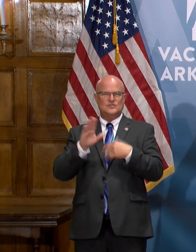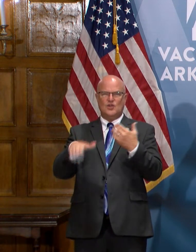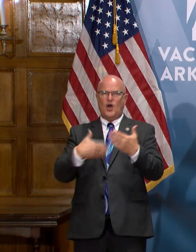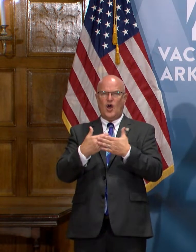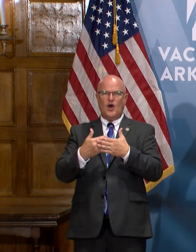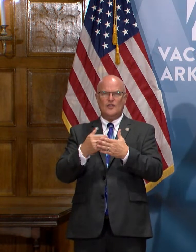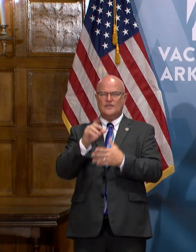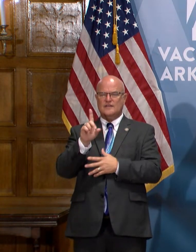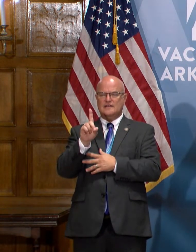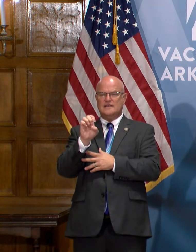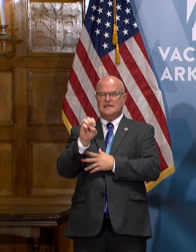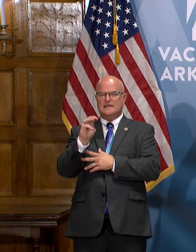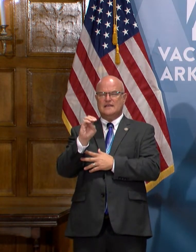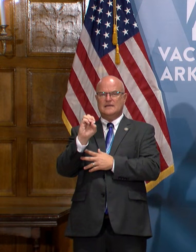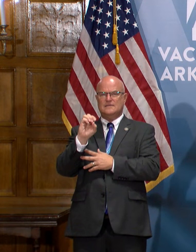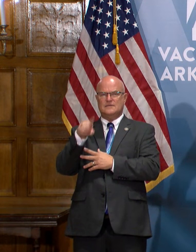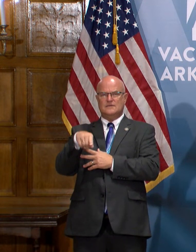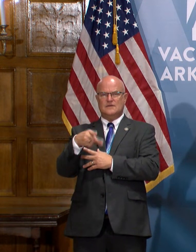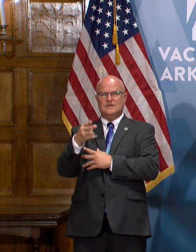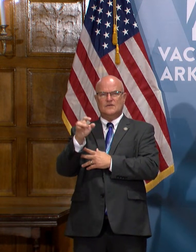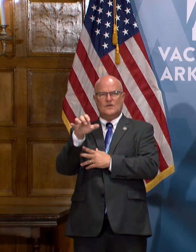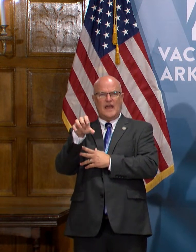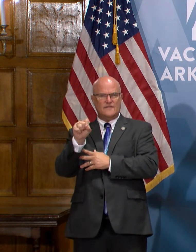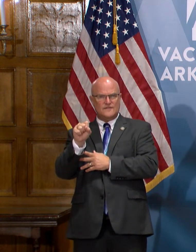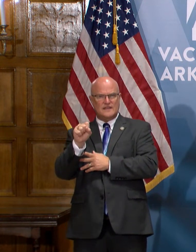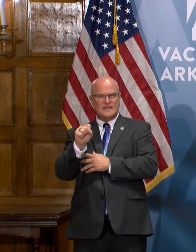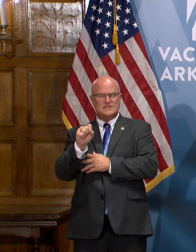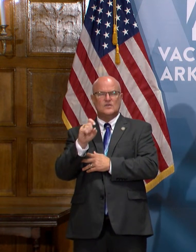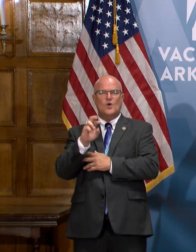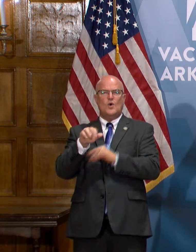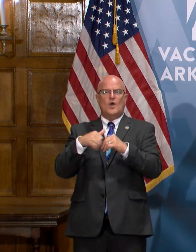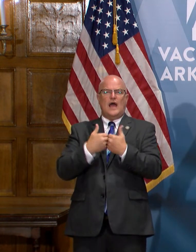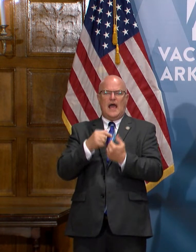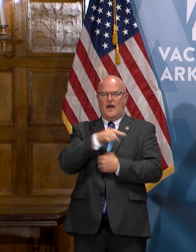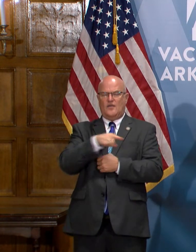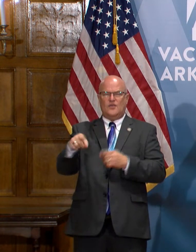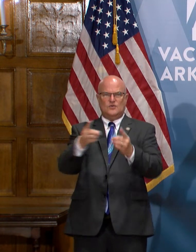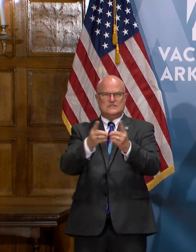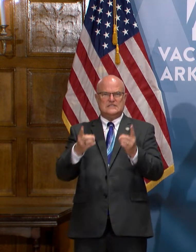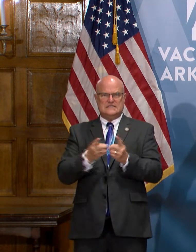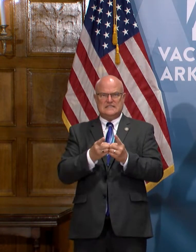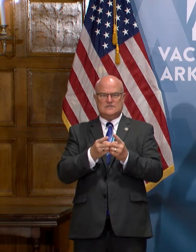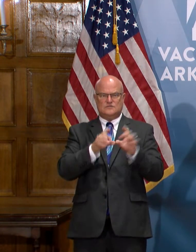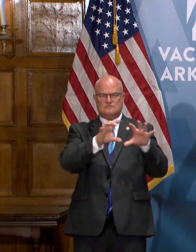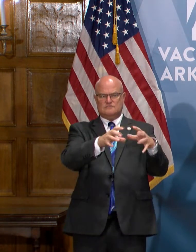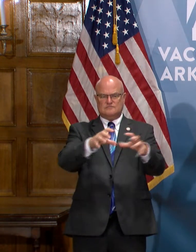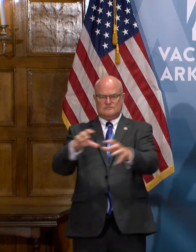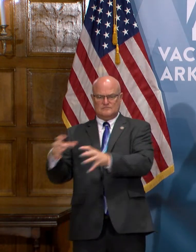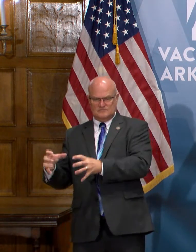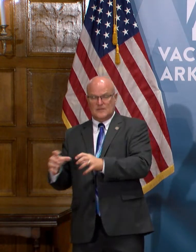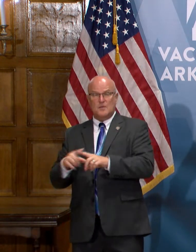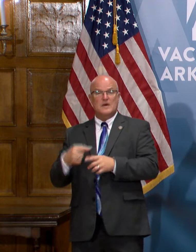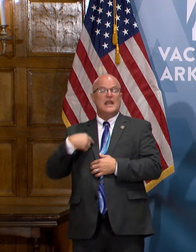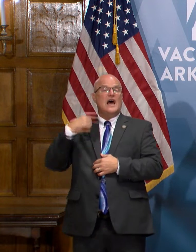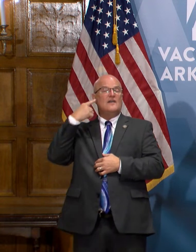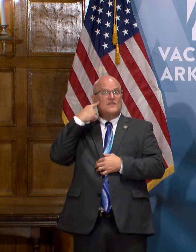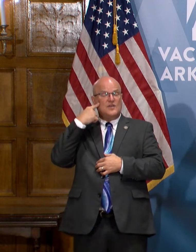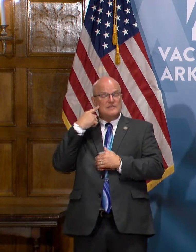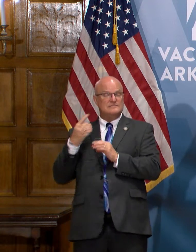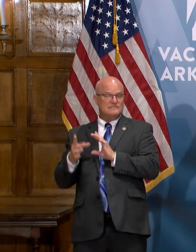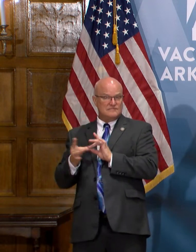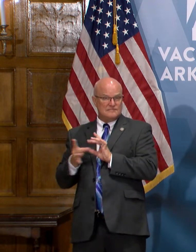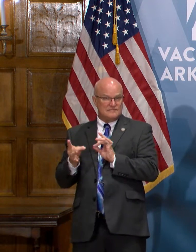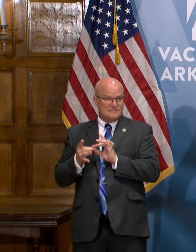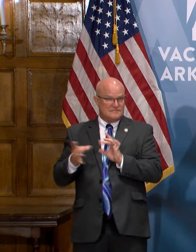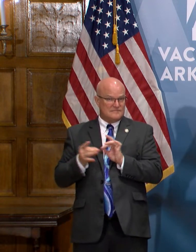of the demographic details for how those districts wind up, but I've heard some of the